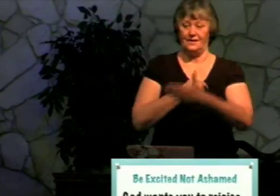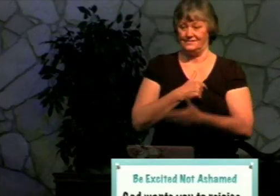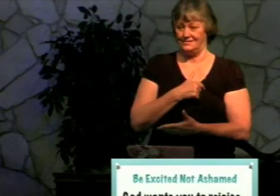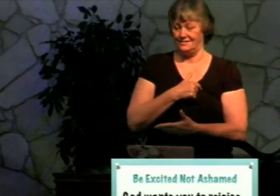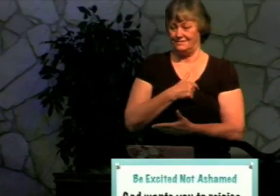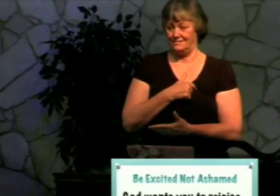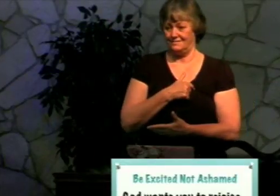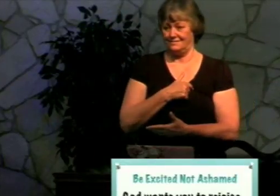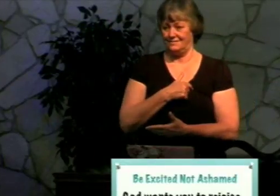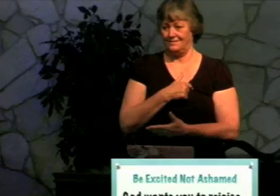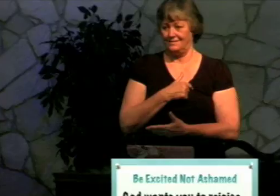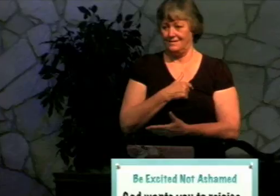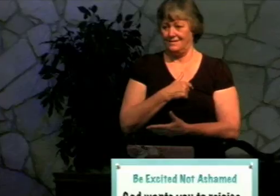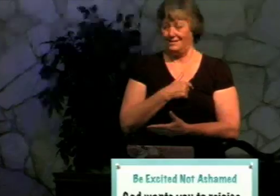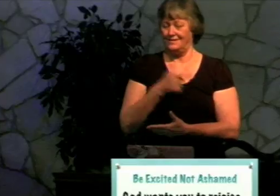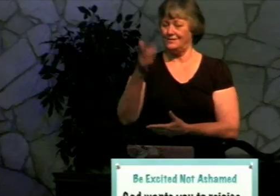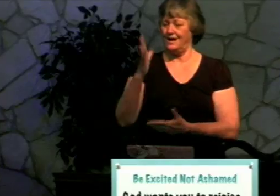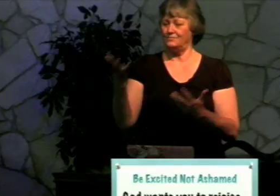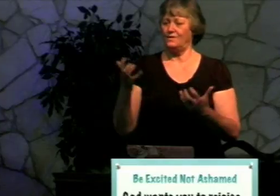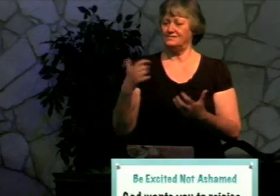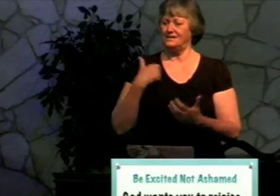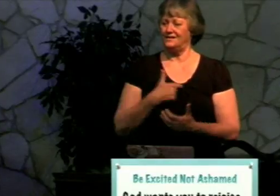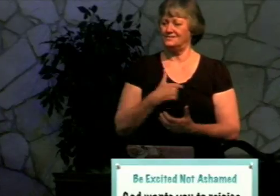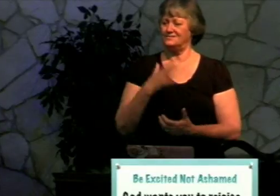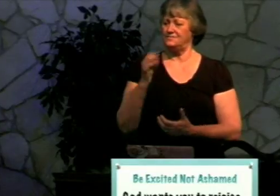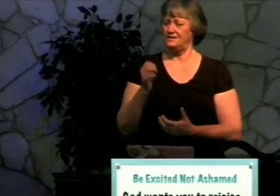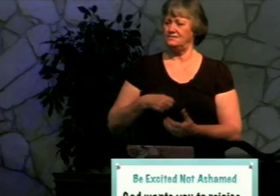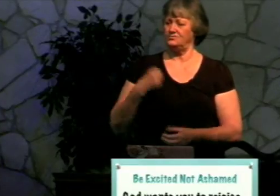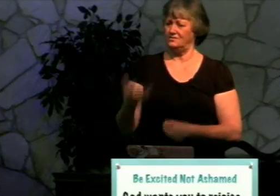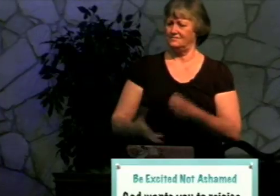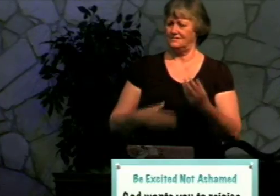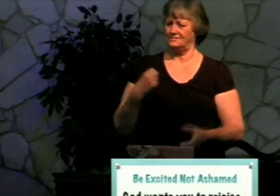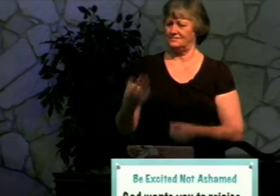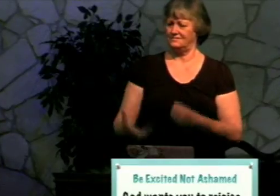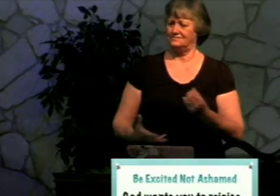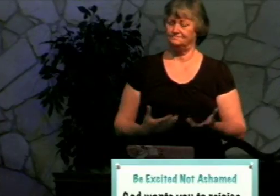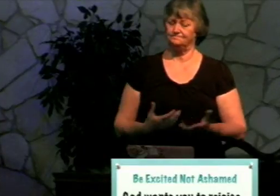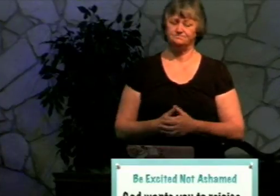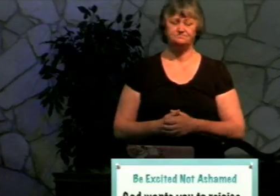us. And God wants us to be generous.